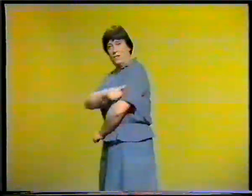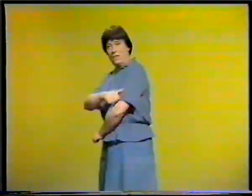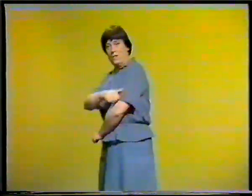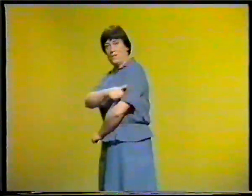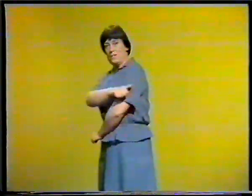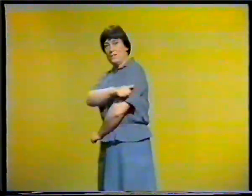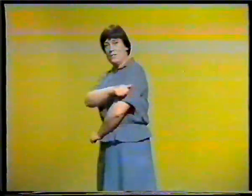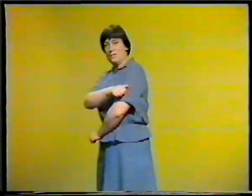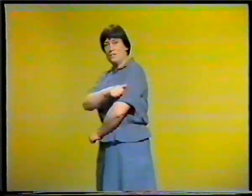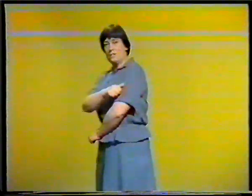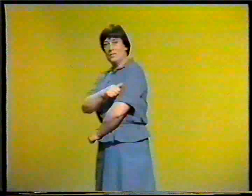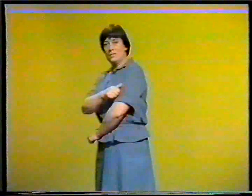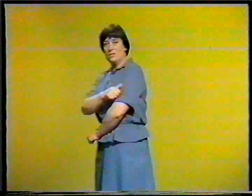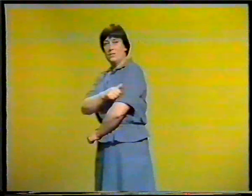nurse,